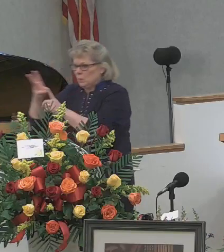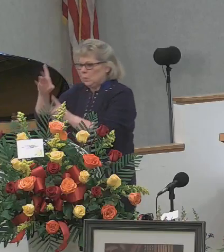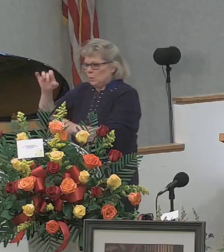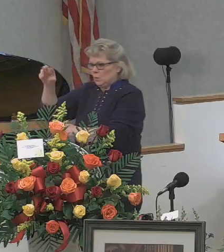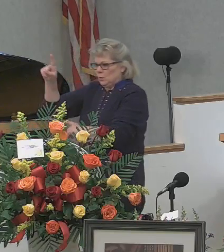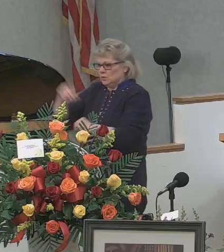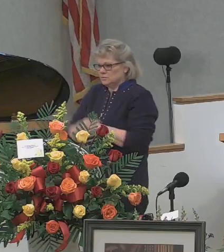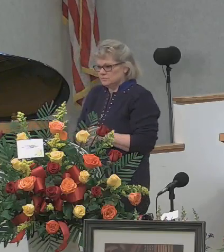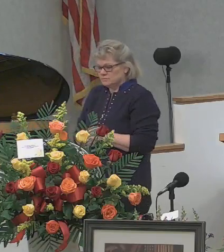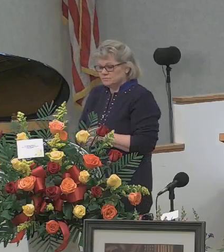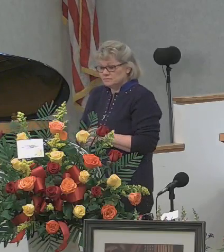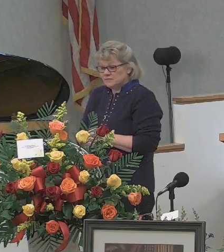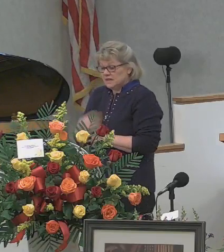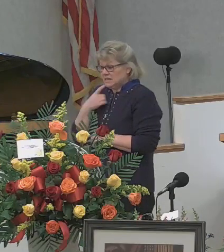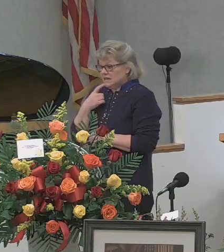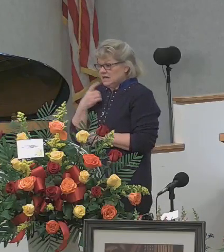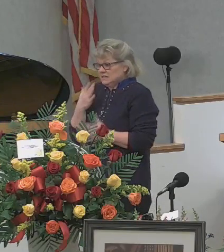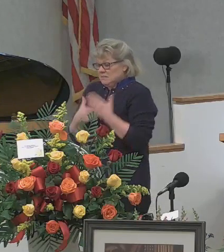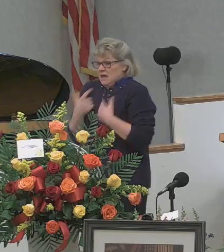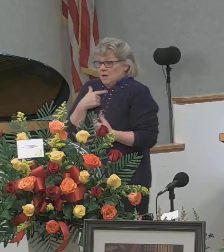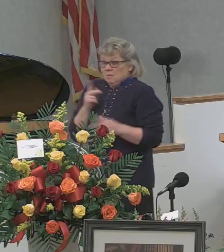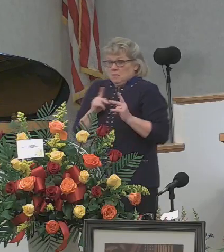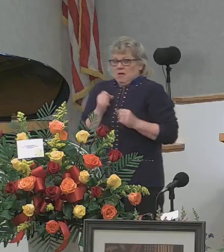and said things that some people were afraid to say.